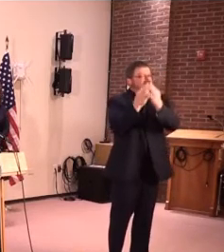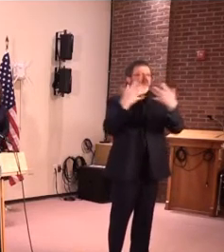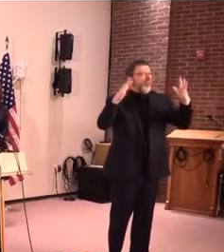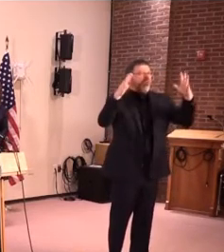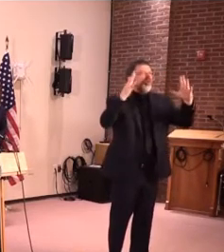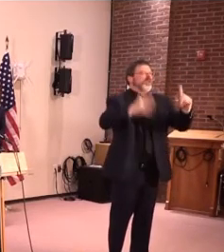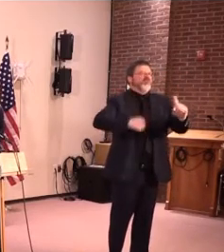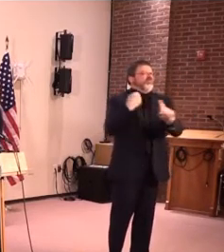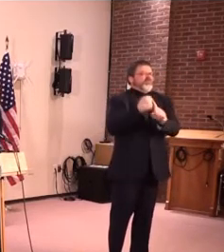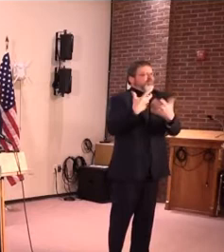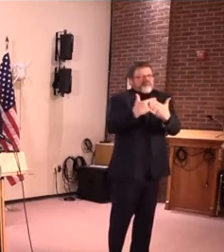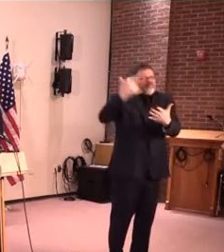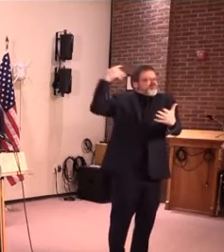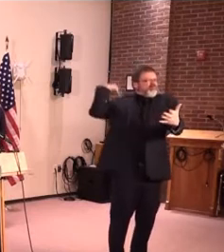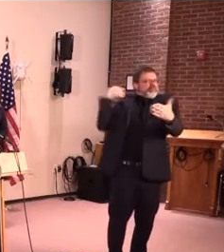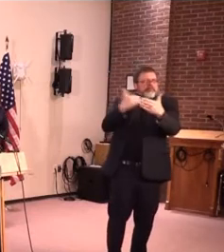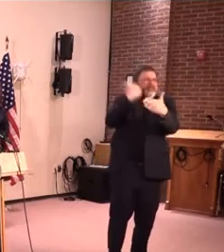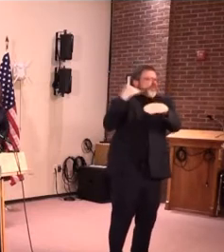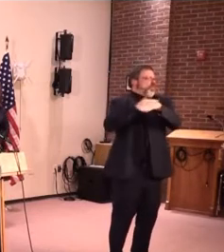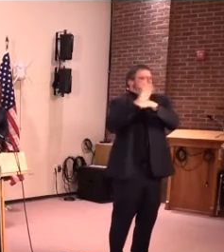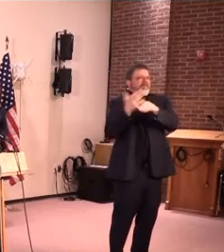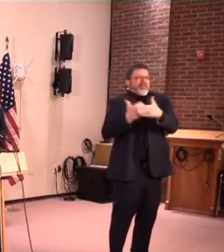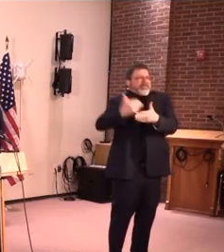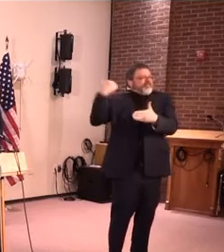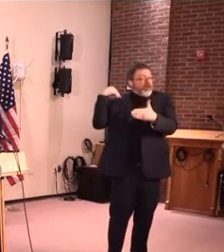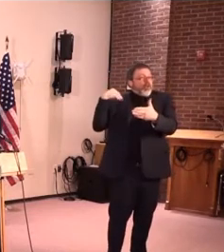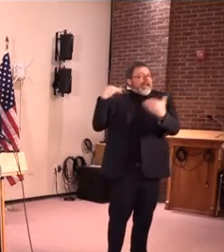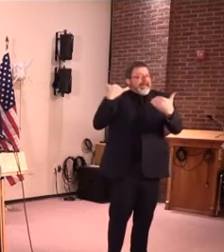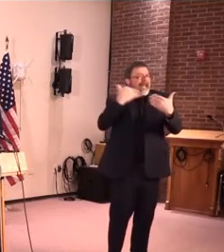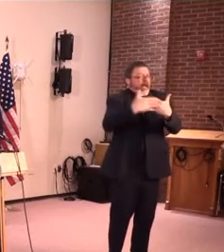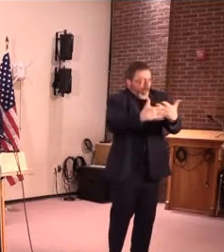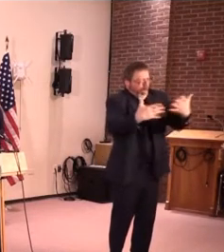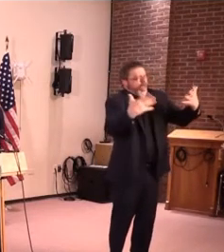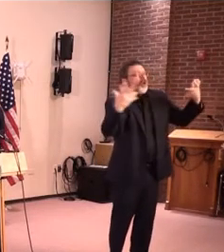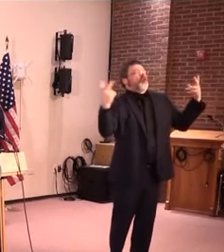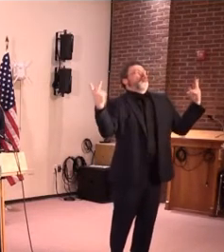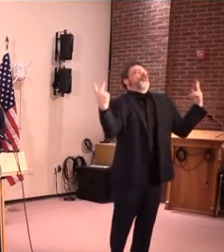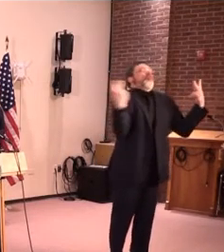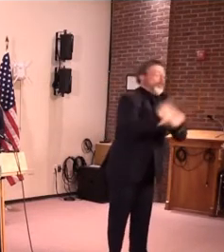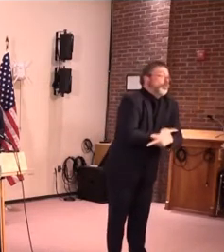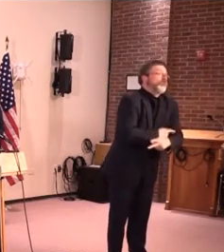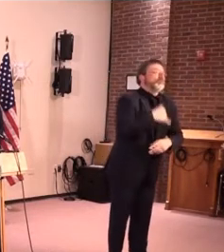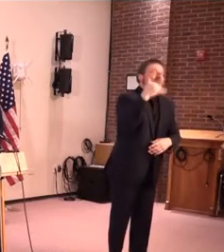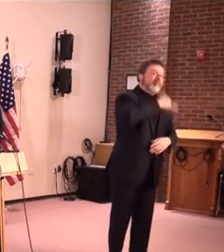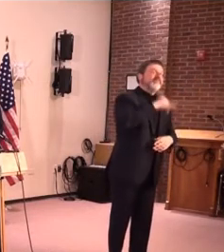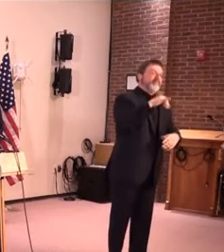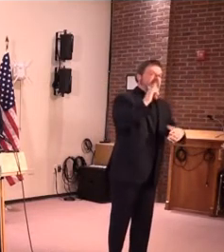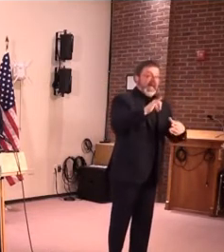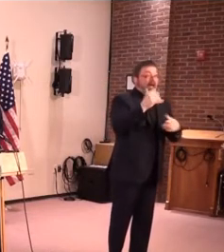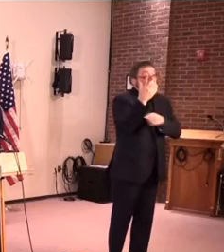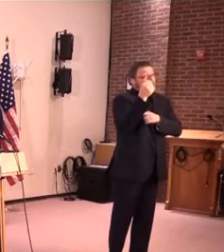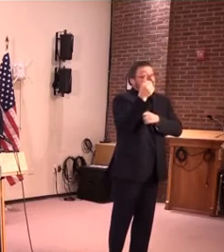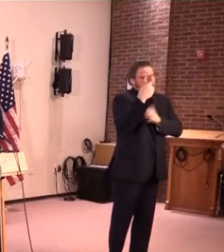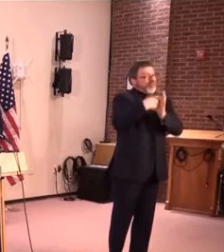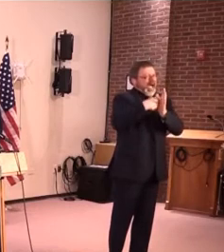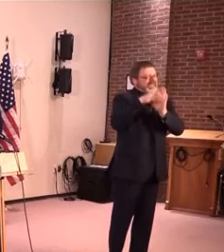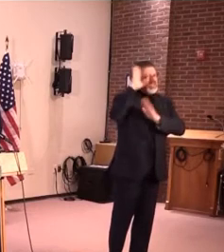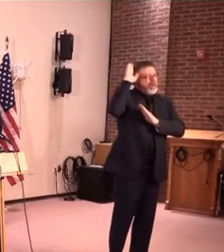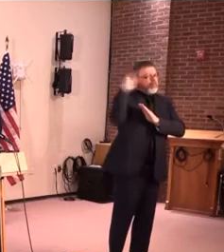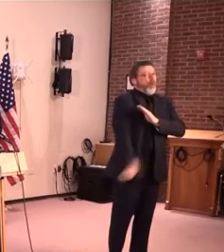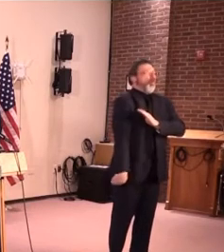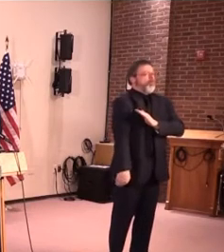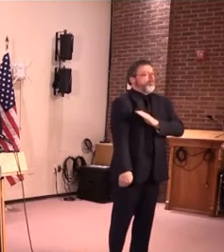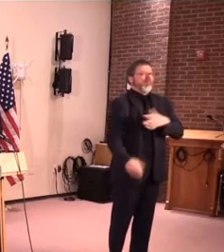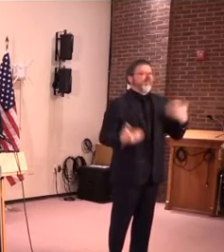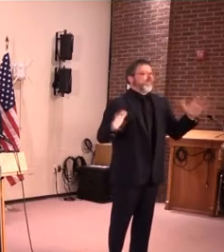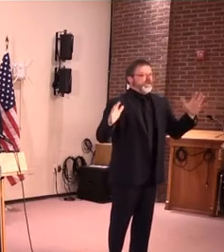August, with an estimated milk prices hitting historic lows. It could well extend into the fall.